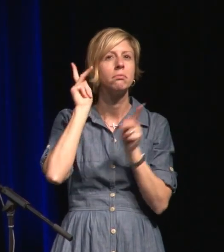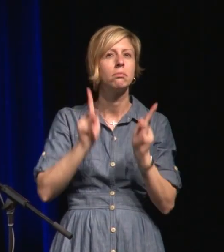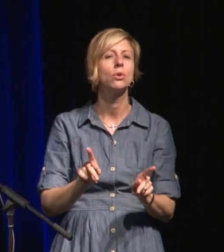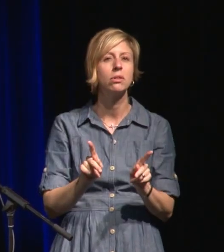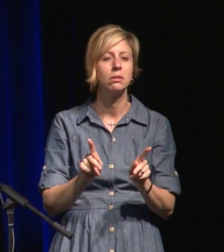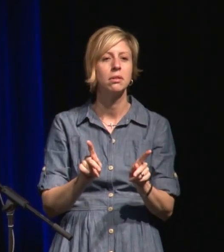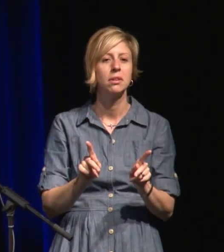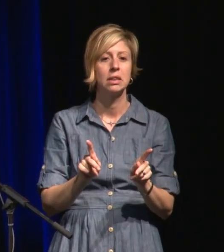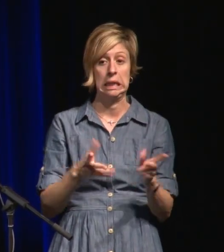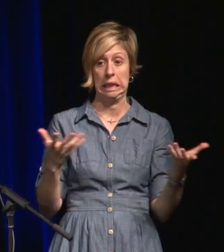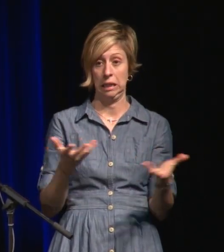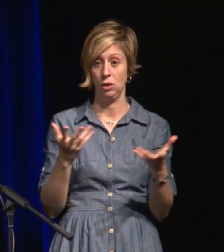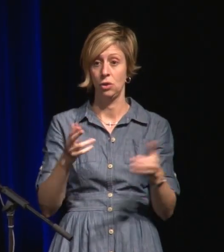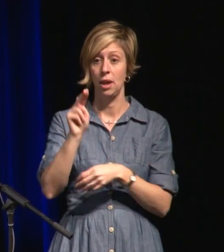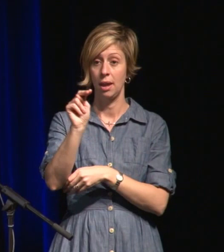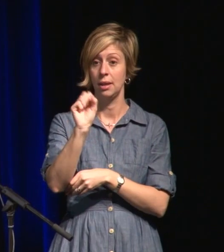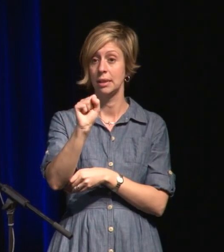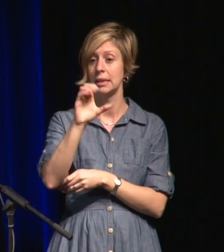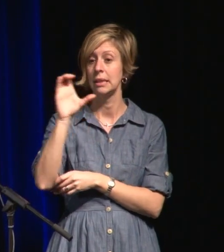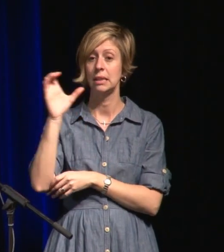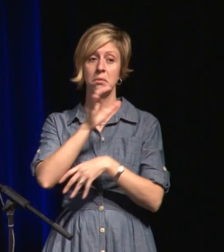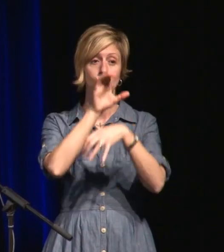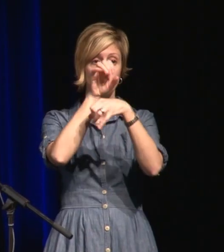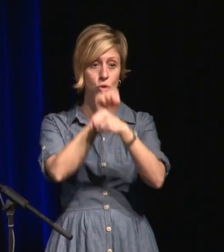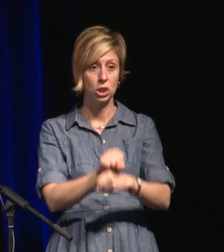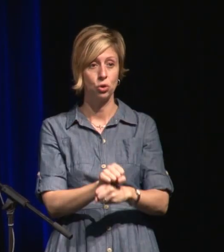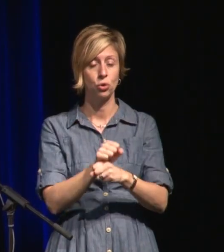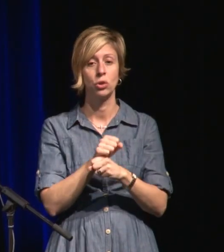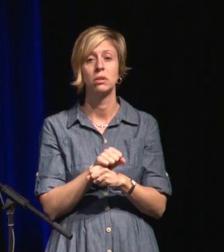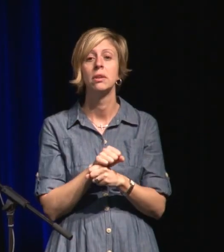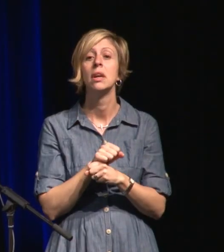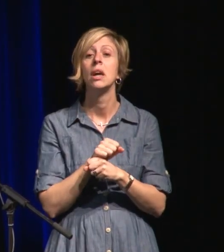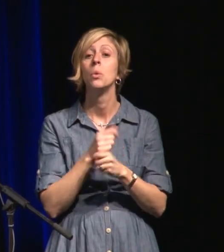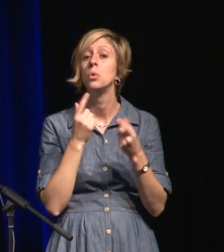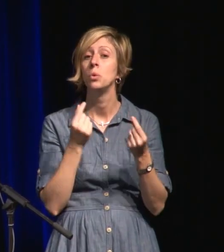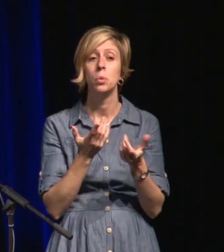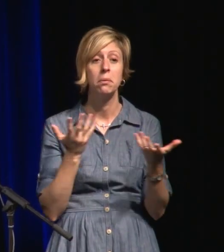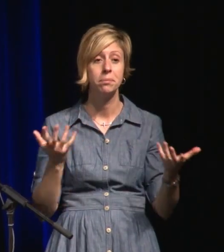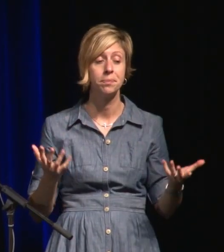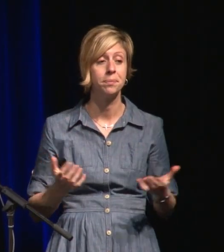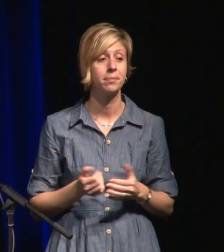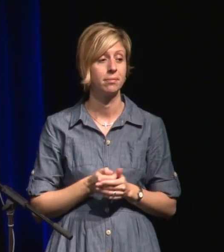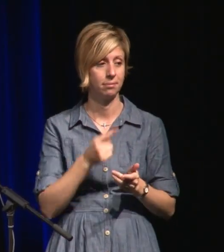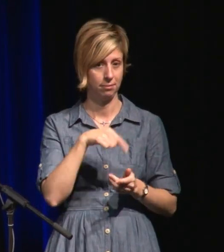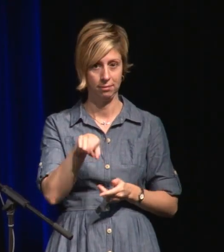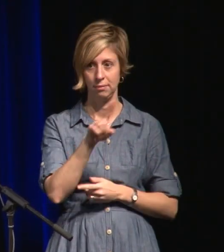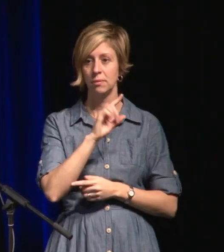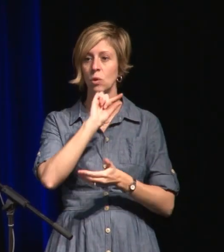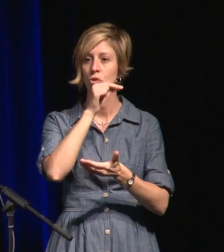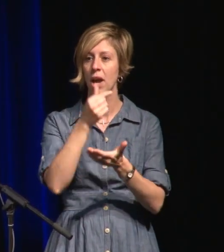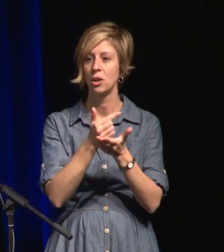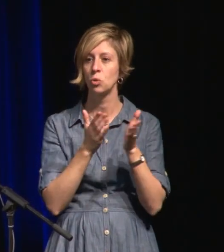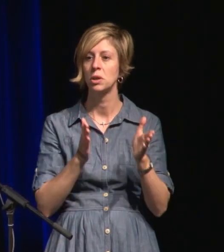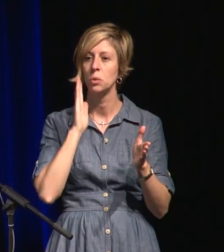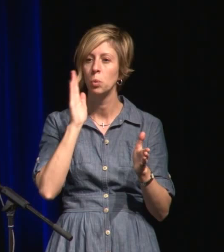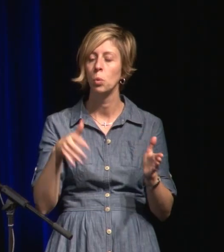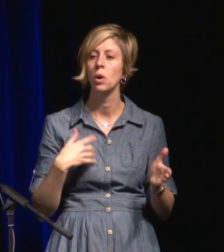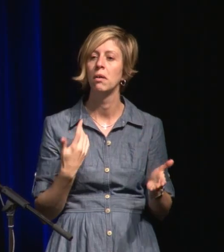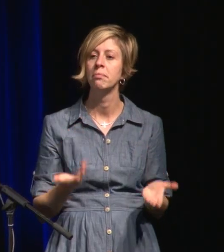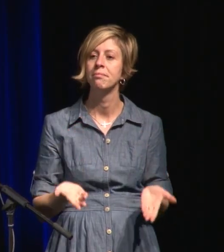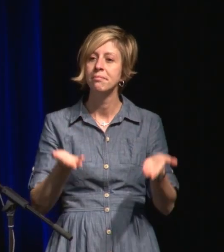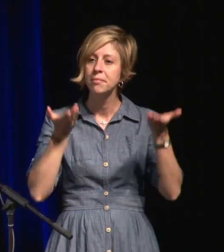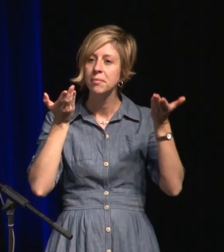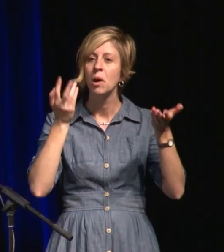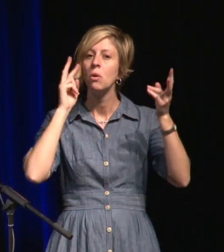tradition where we ask the graduating class to stand and recognize those who have helped them along in their